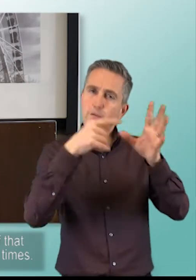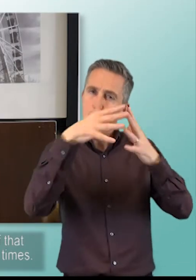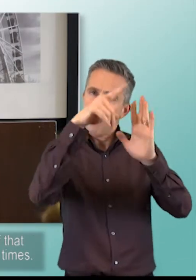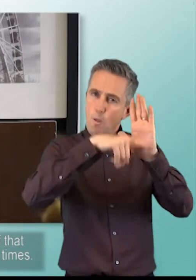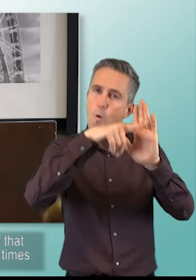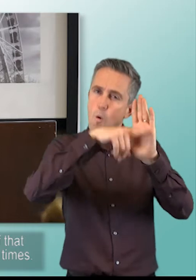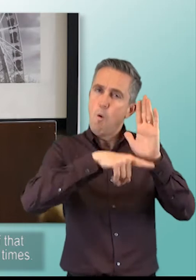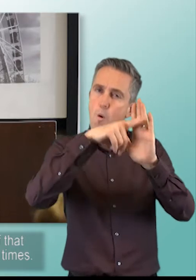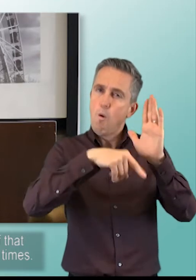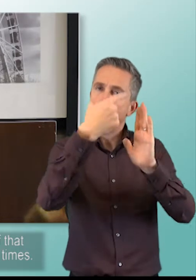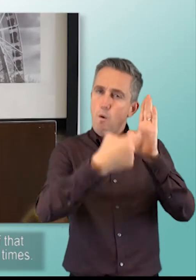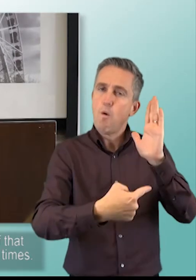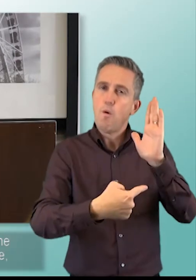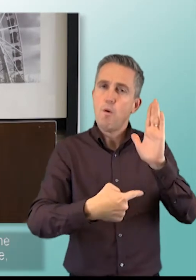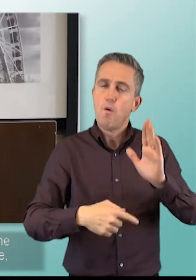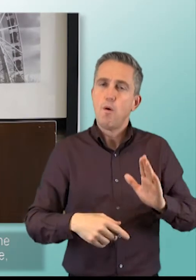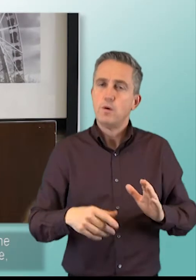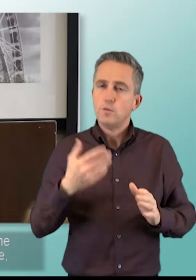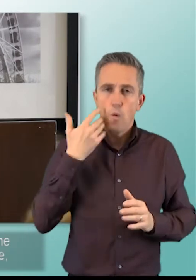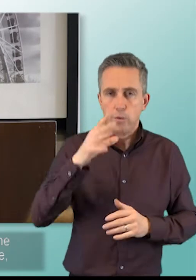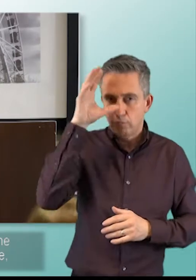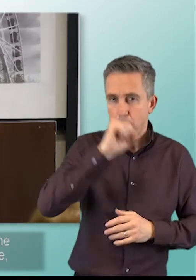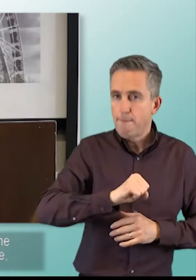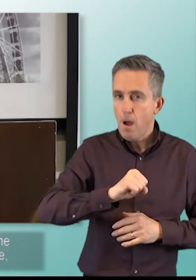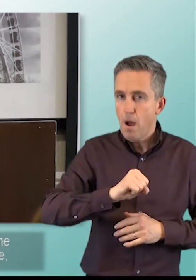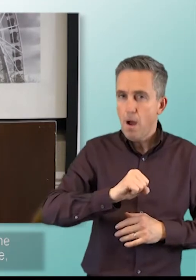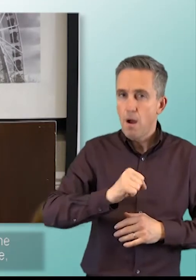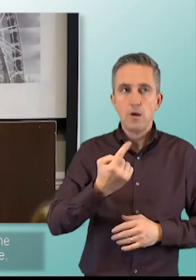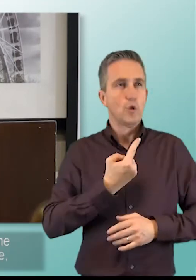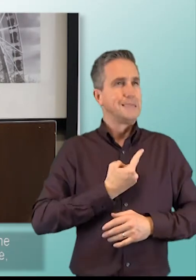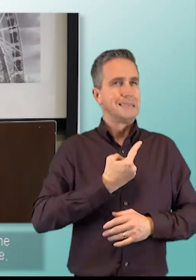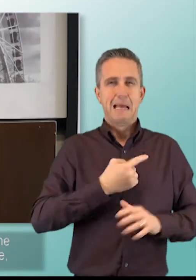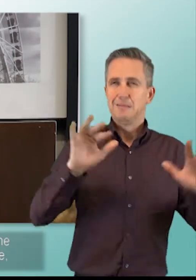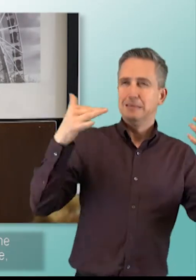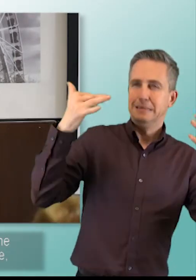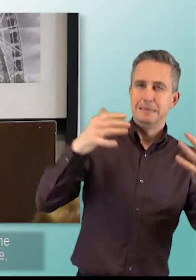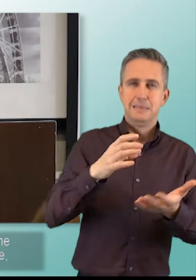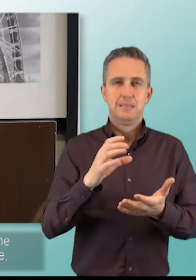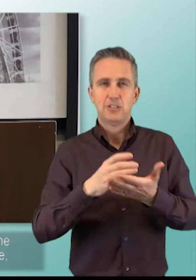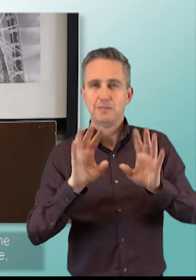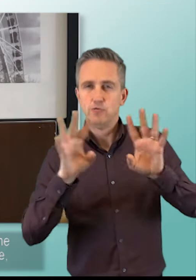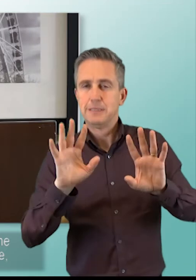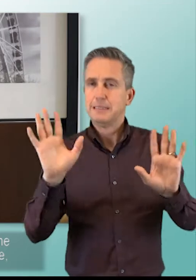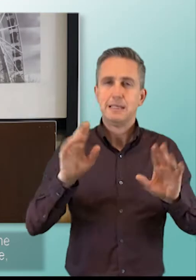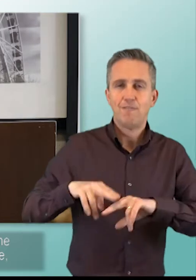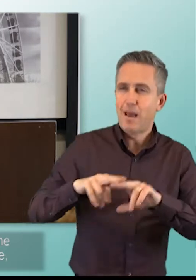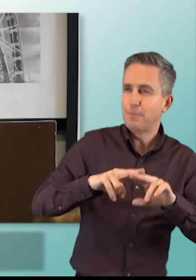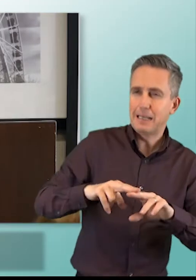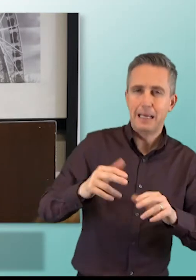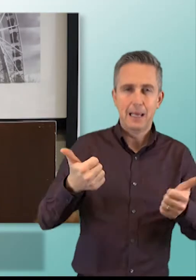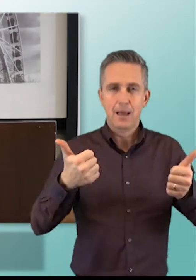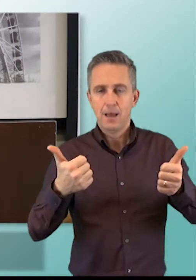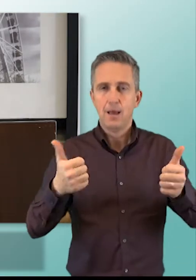the interest of the charity at all times, okay? So it's really key to remember that you have to put the interest of the charity, not yours as a trustee,